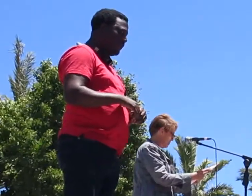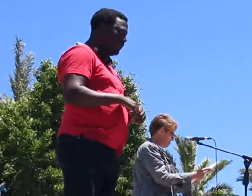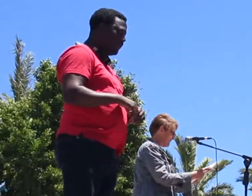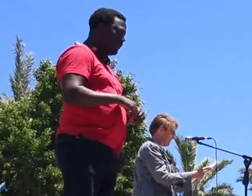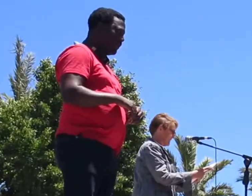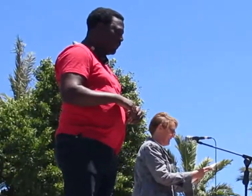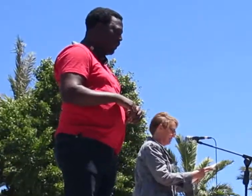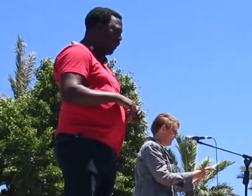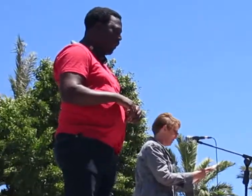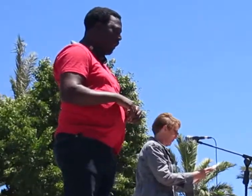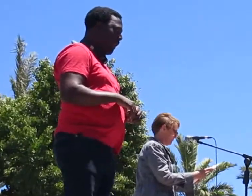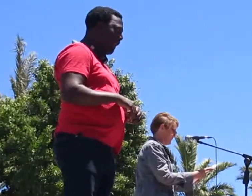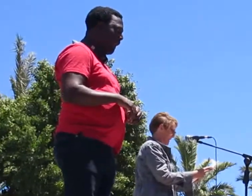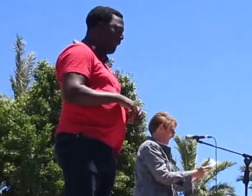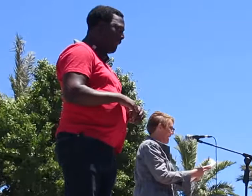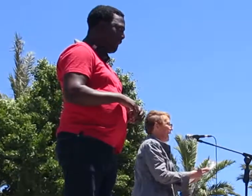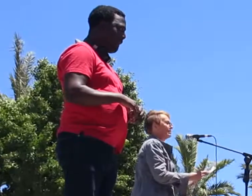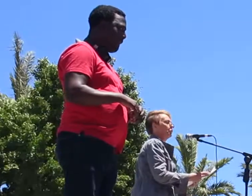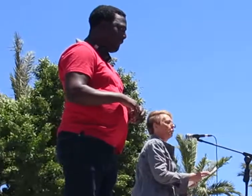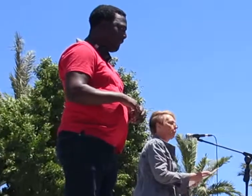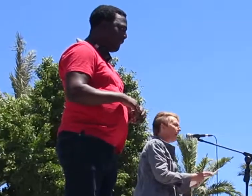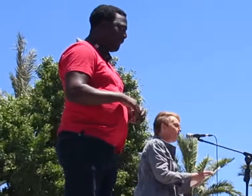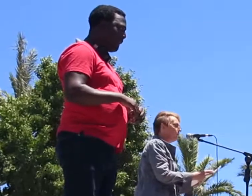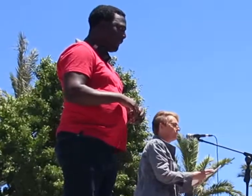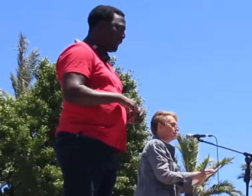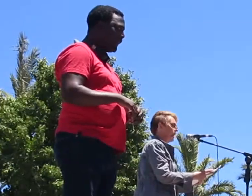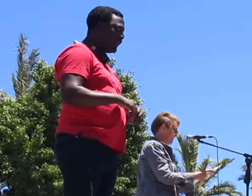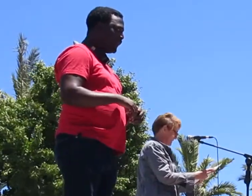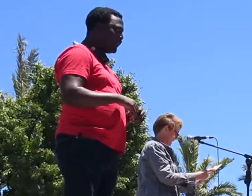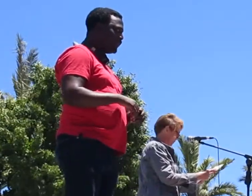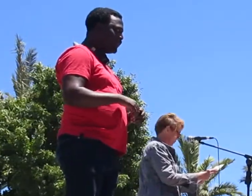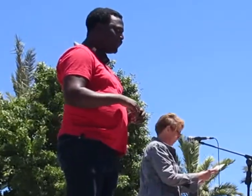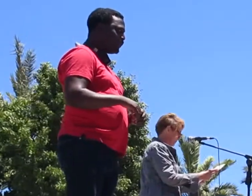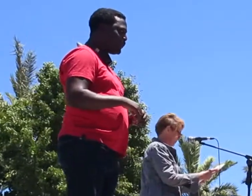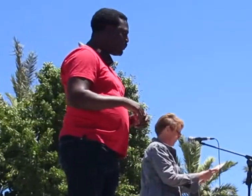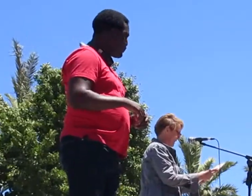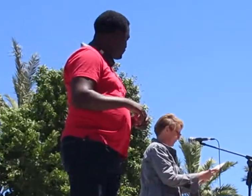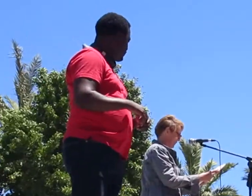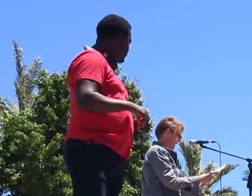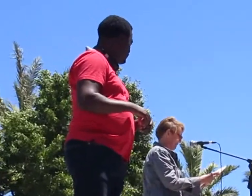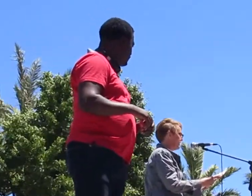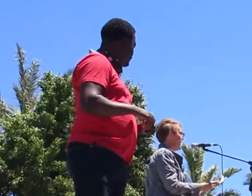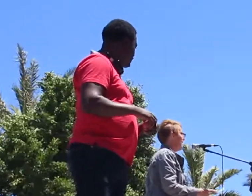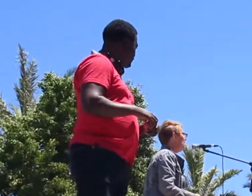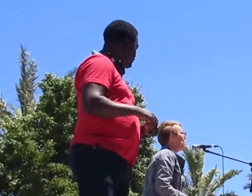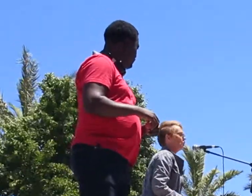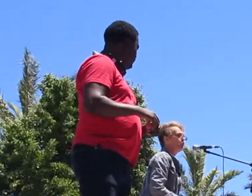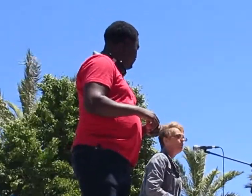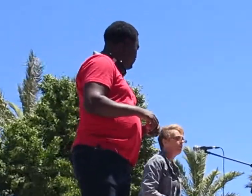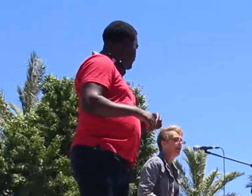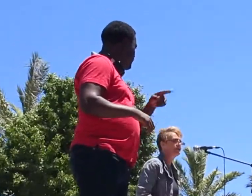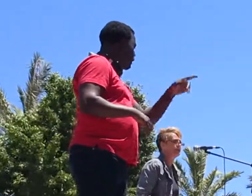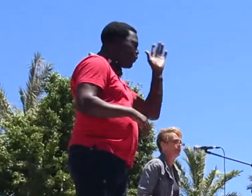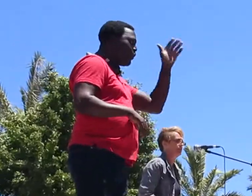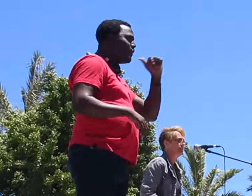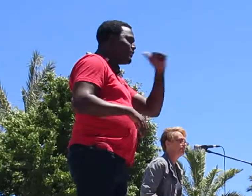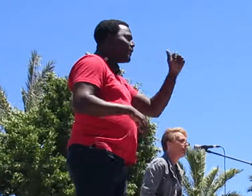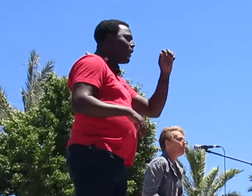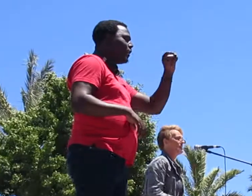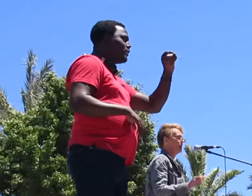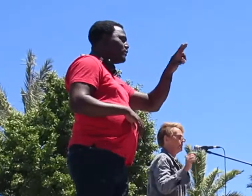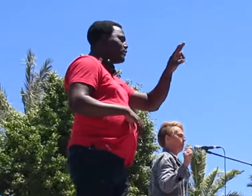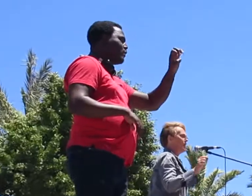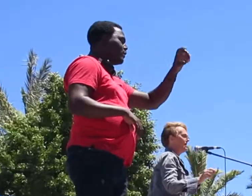might to mislead, misrepresent, and cram your agenda down our throats without the light of day, you will not